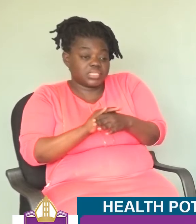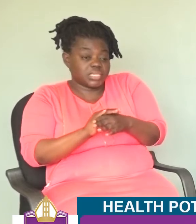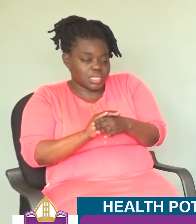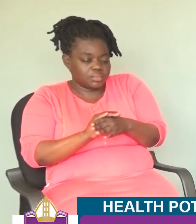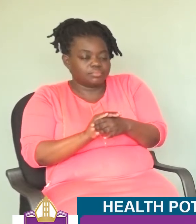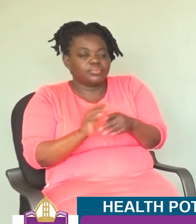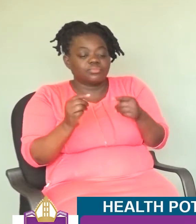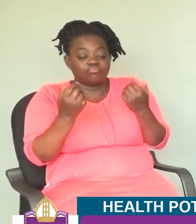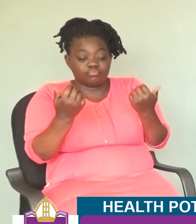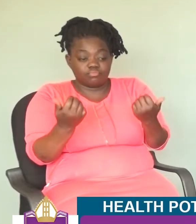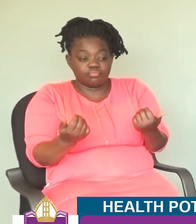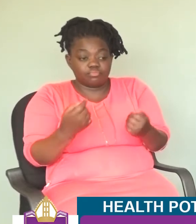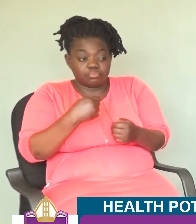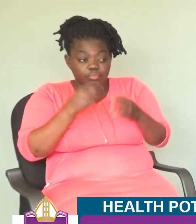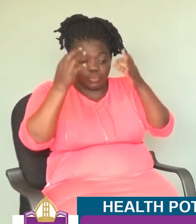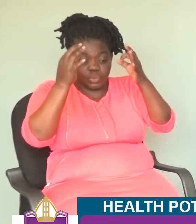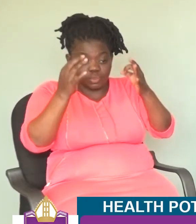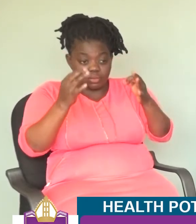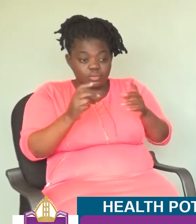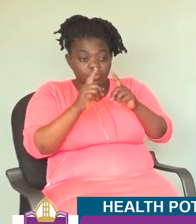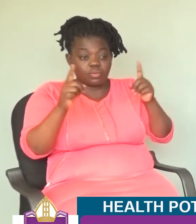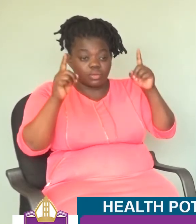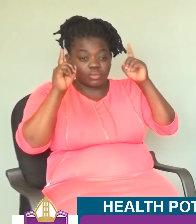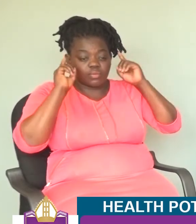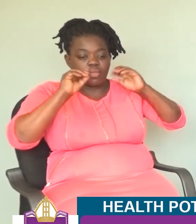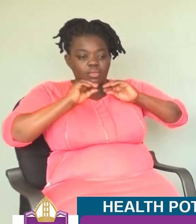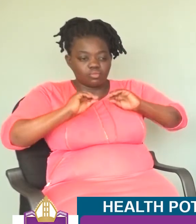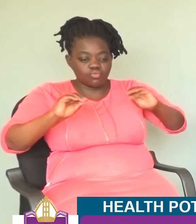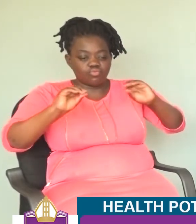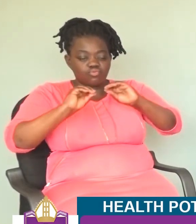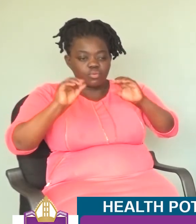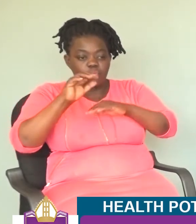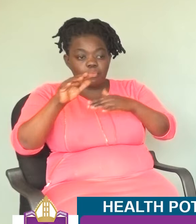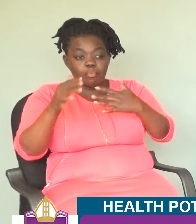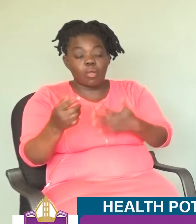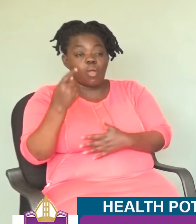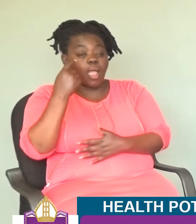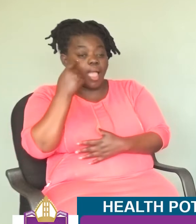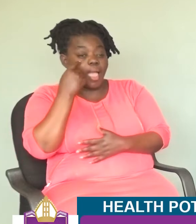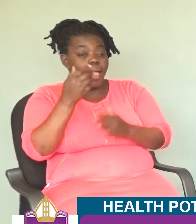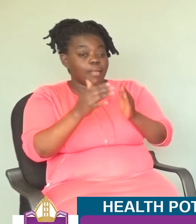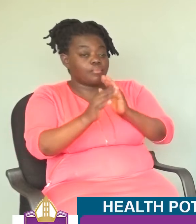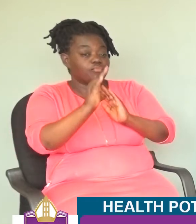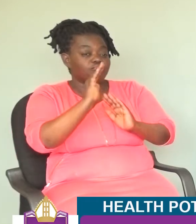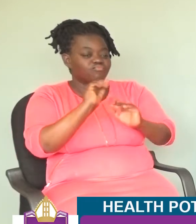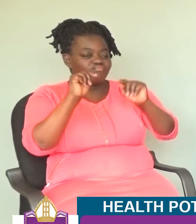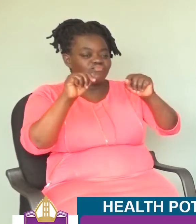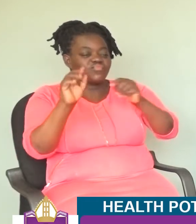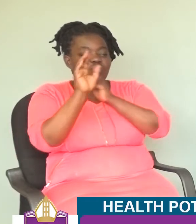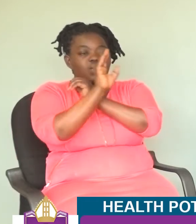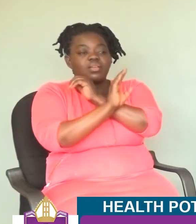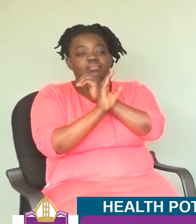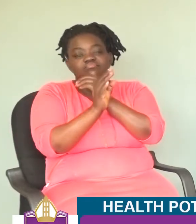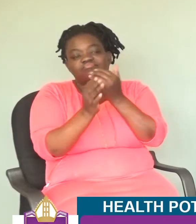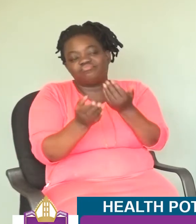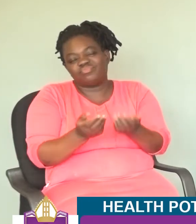And right now I decided to join the Makerere University to train more eye professionals. And this country is